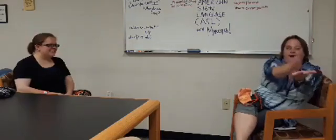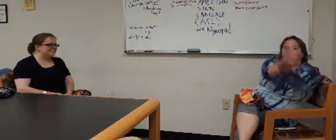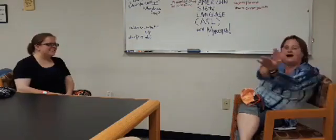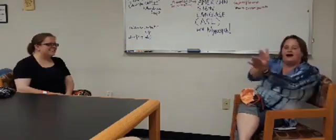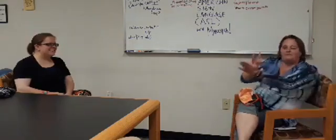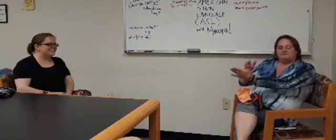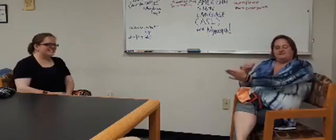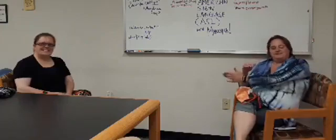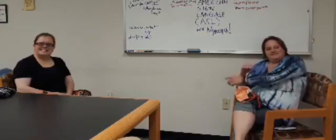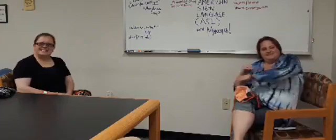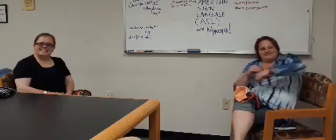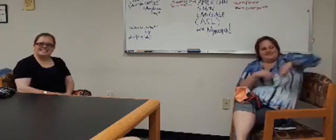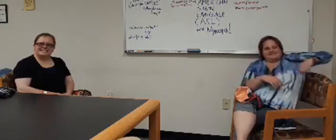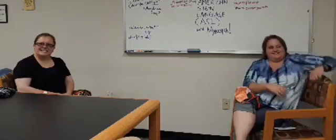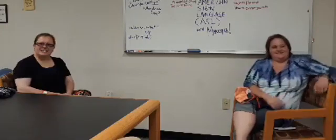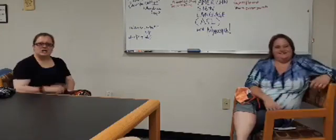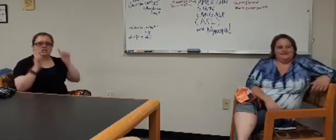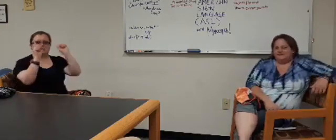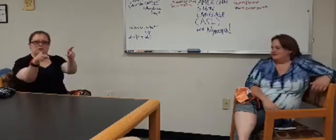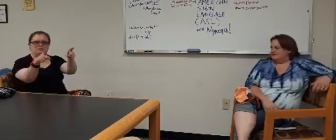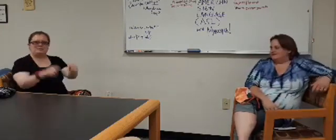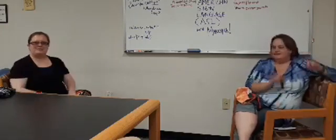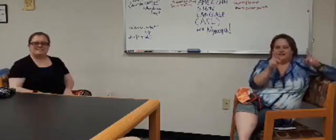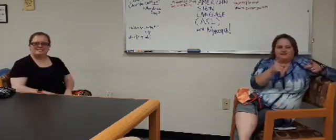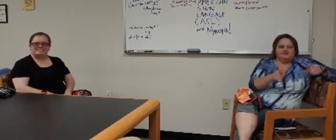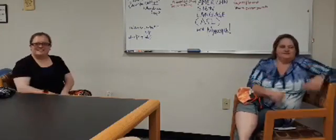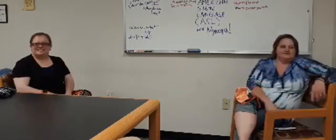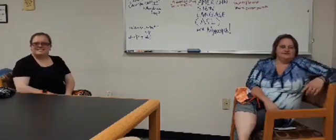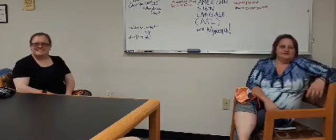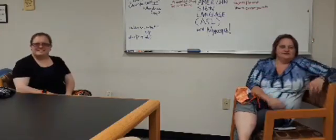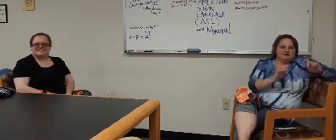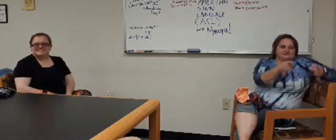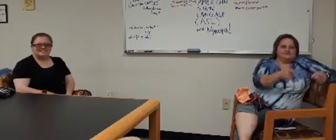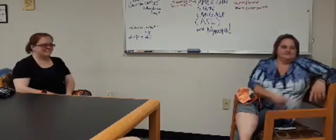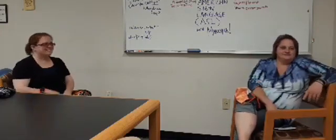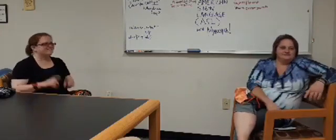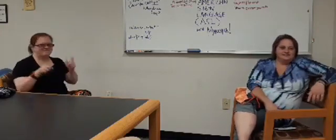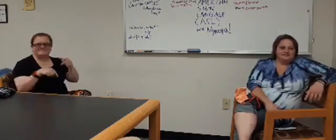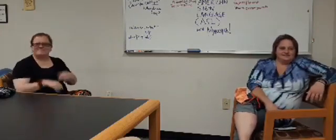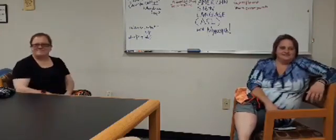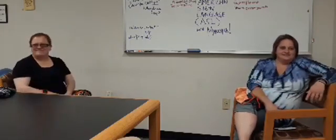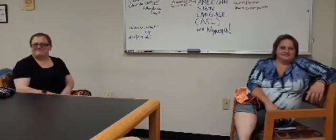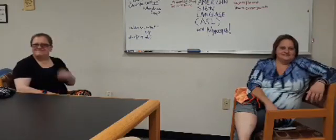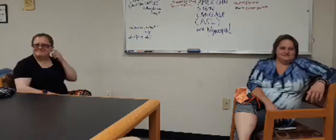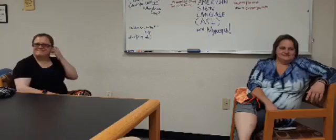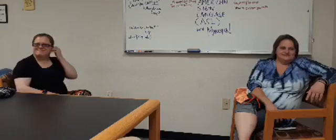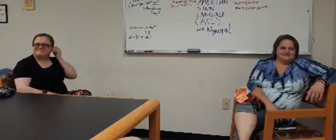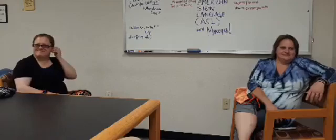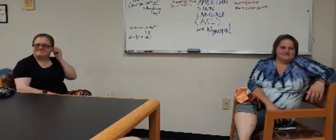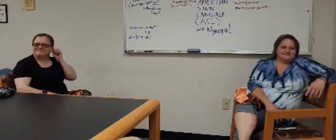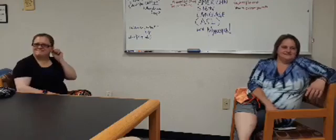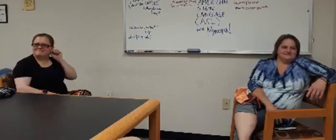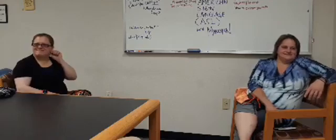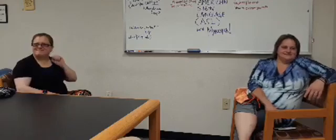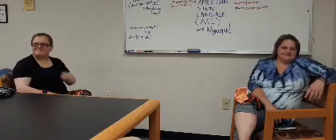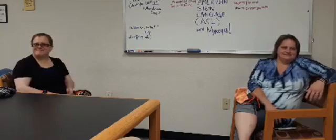stop. What's go? Go. Go. Really? Go. Go, stop, wait.